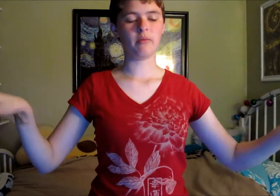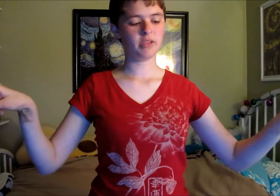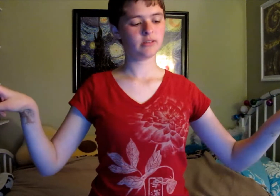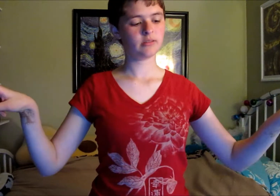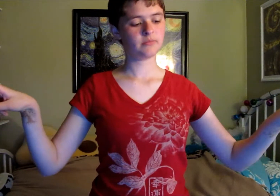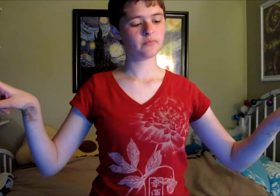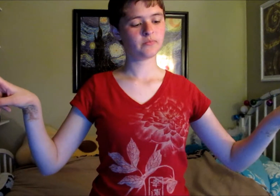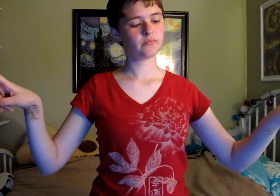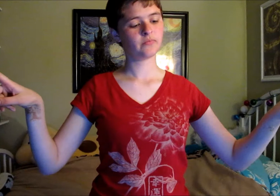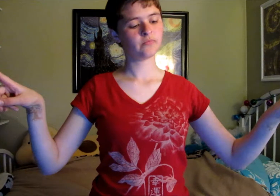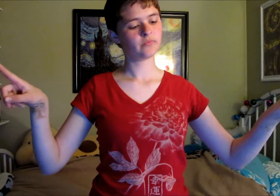Famous.